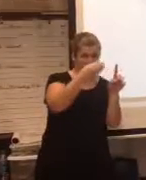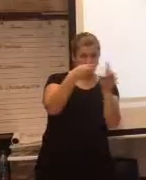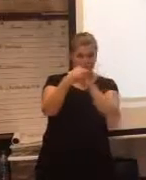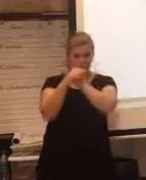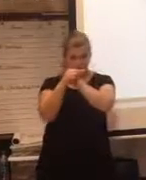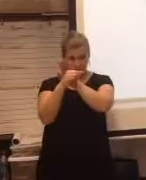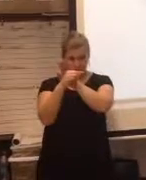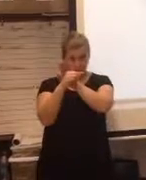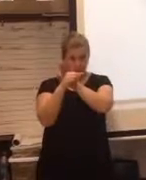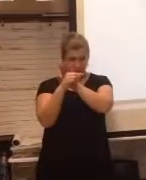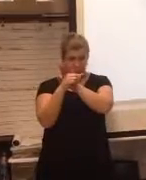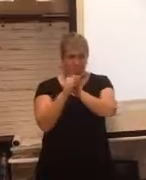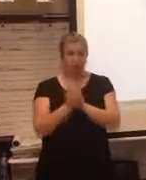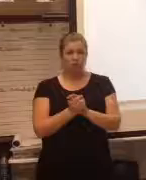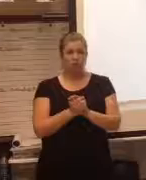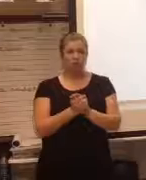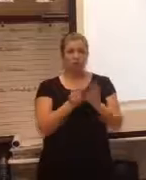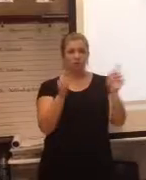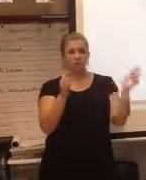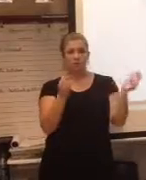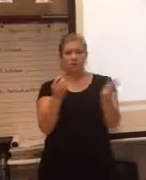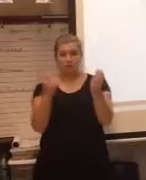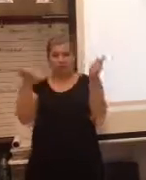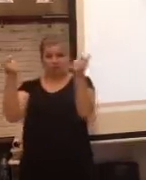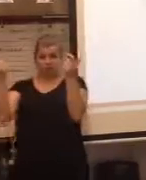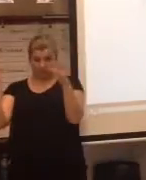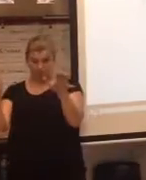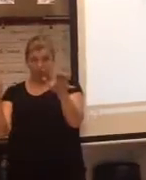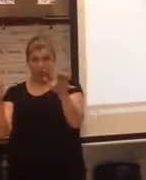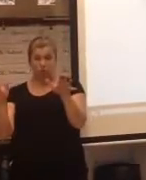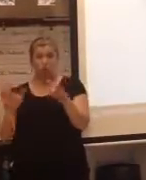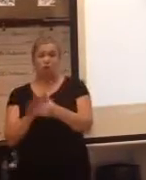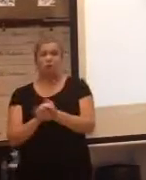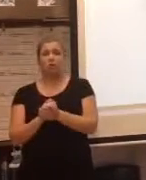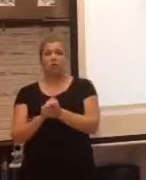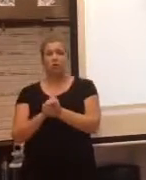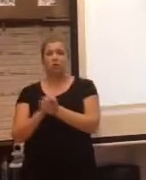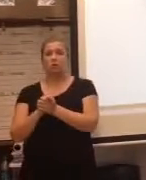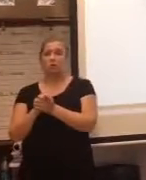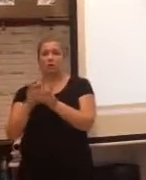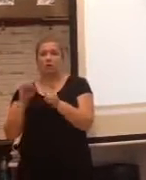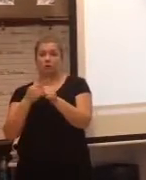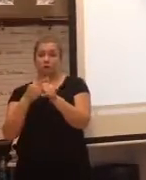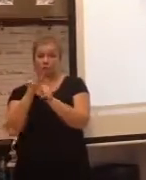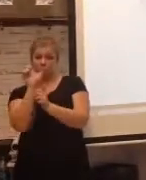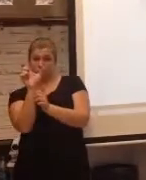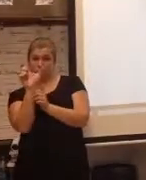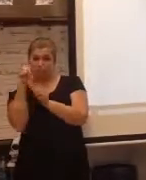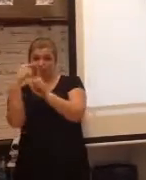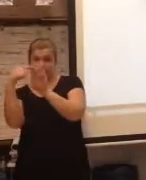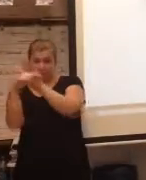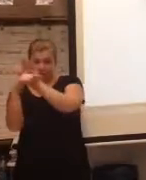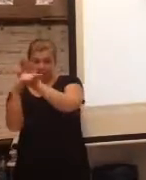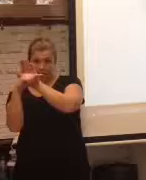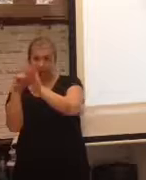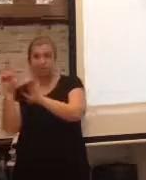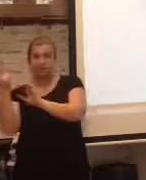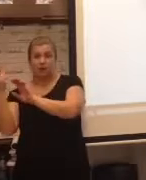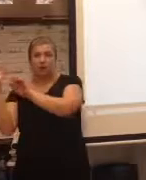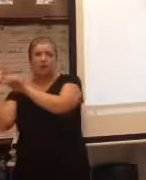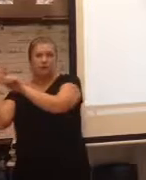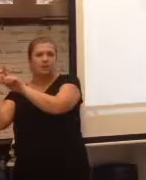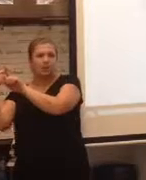was negative. And in our simplified expression, our first term was negative, and our second one was